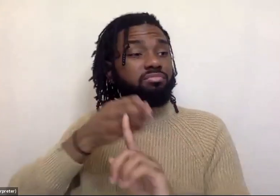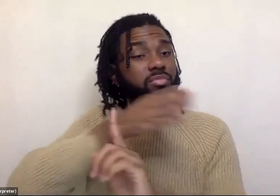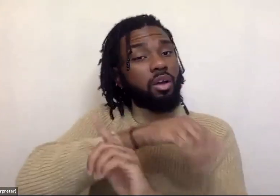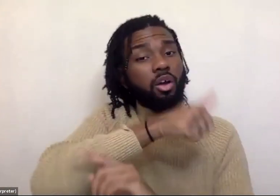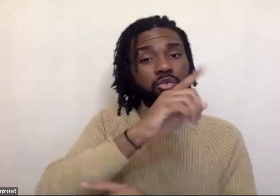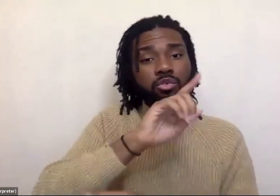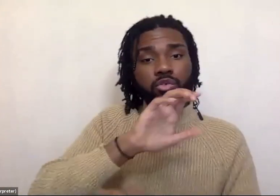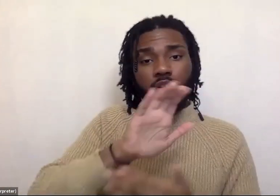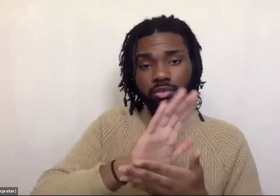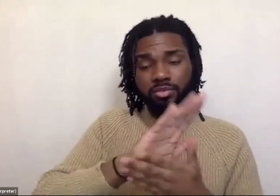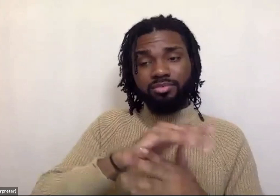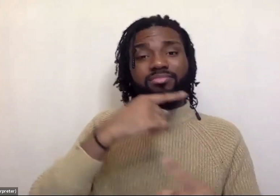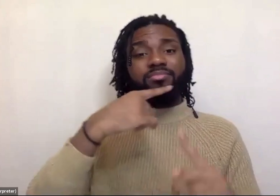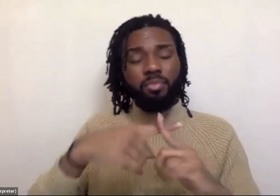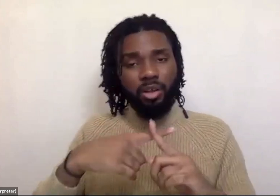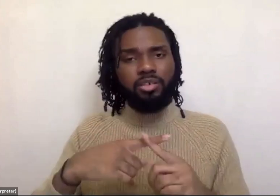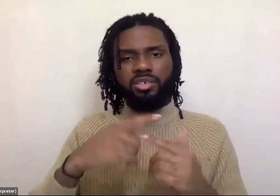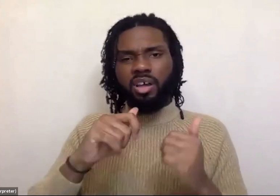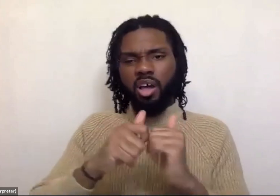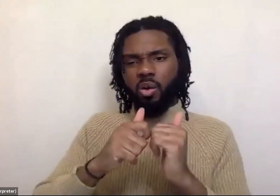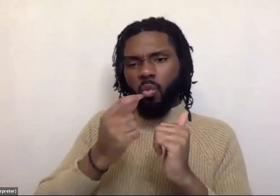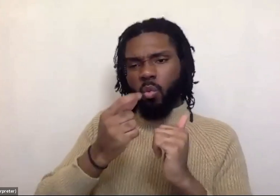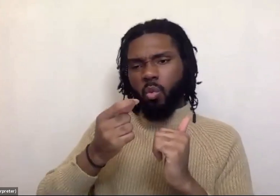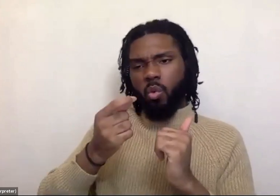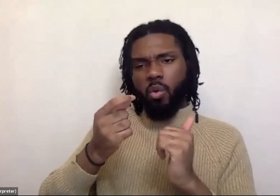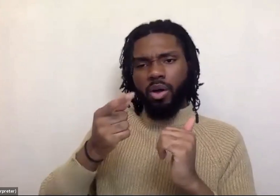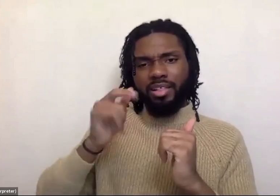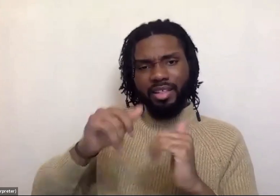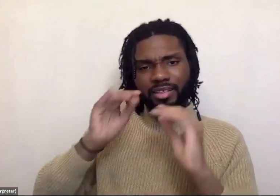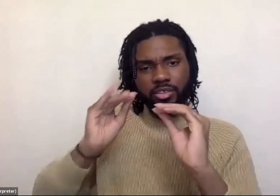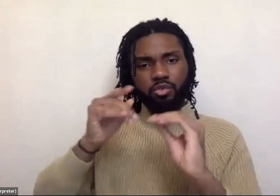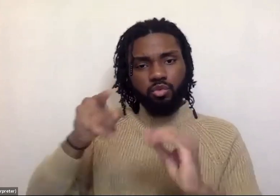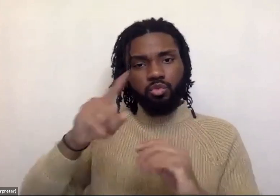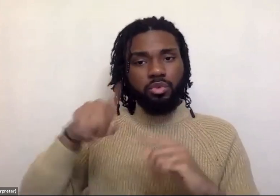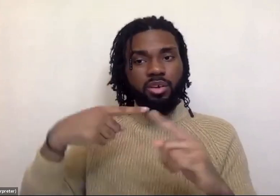about creating something that had not existed before?